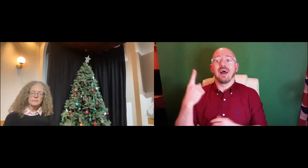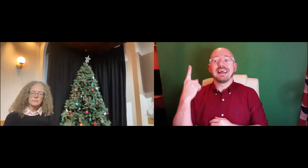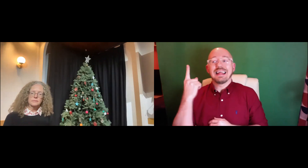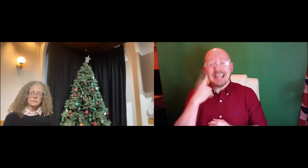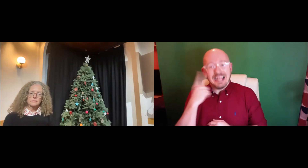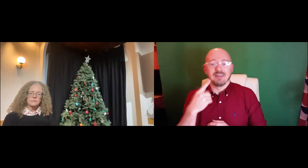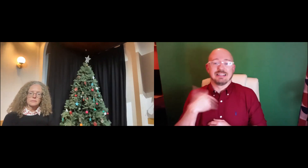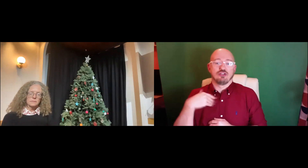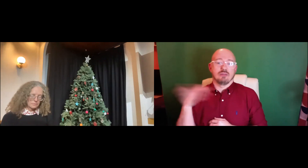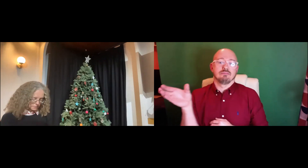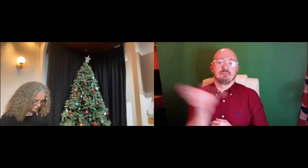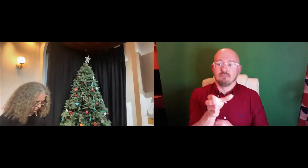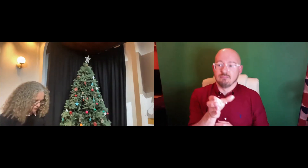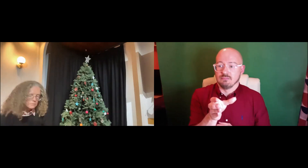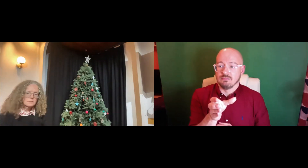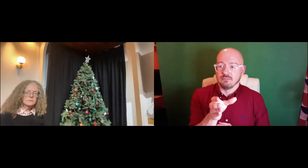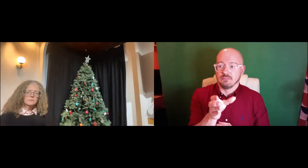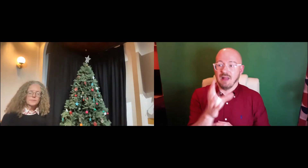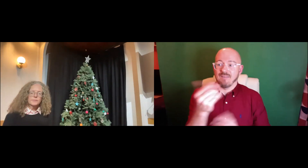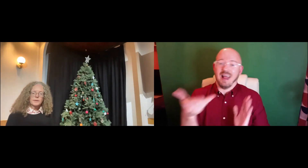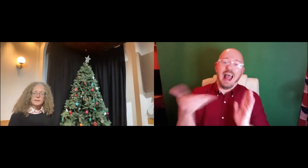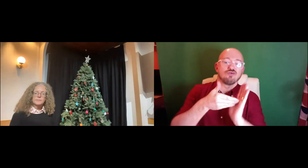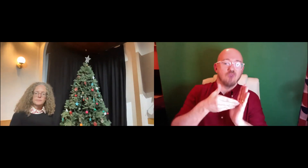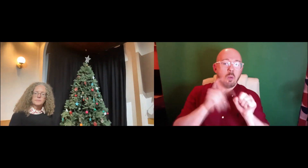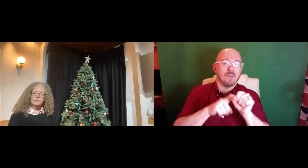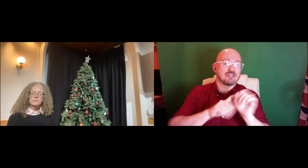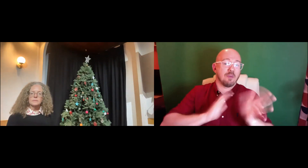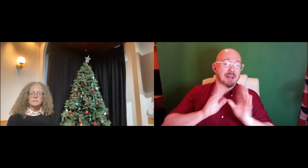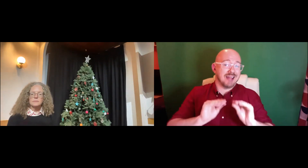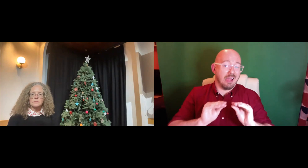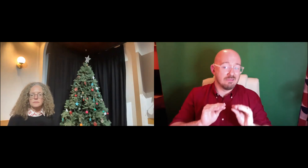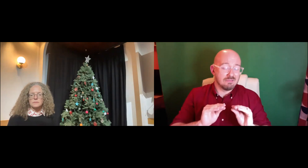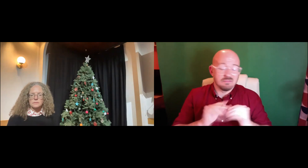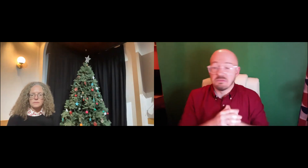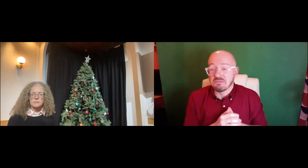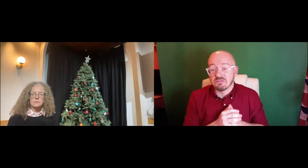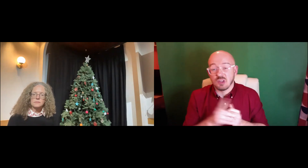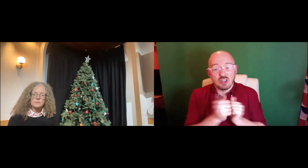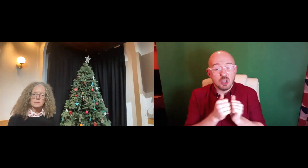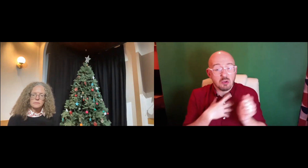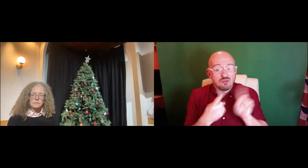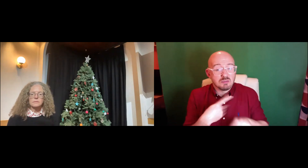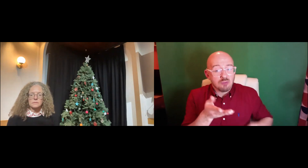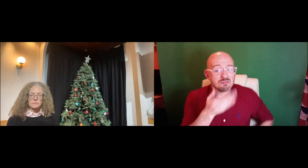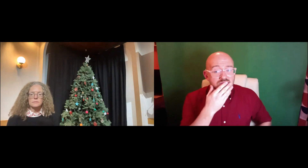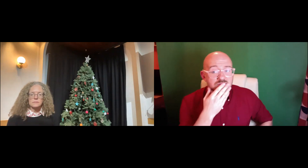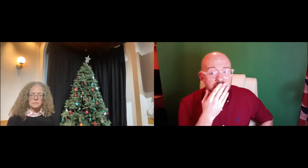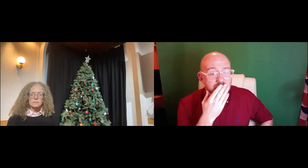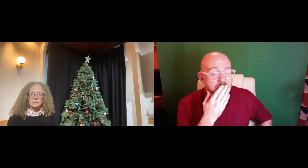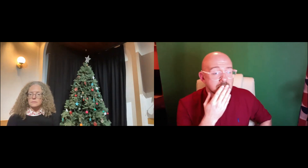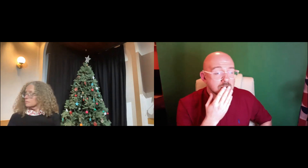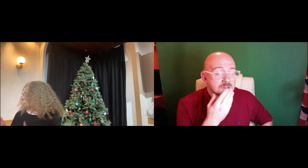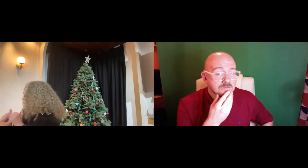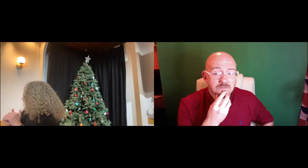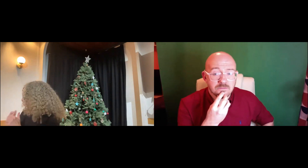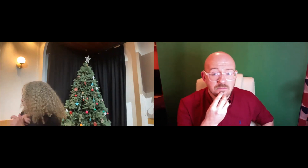work with in early years. So she's asking about how we can recruit more deaf people to work with